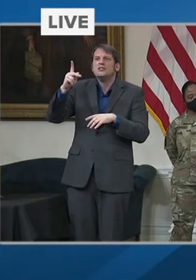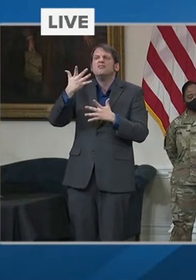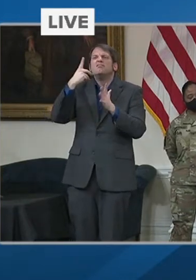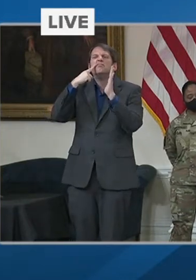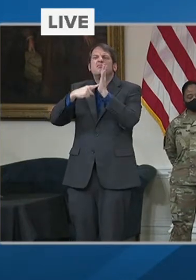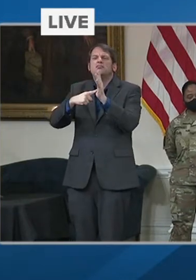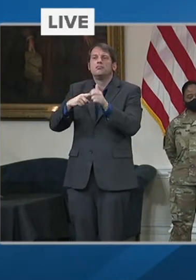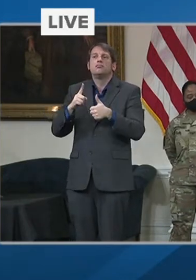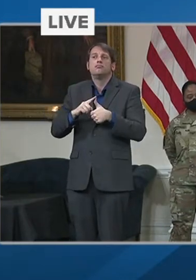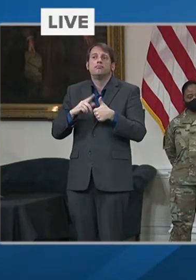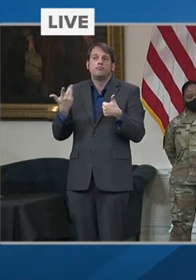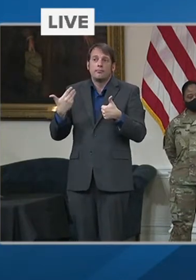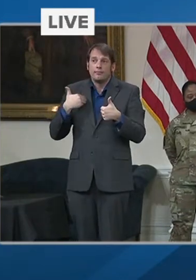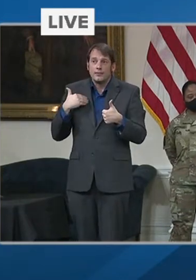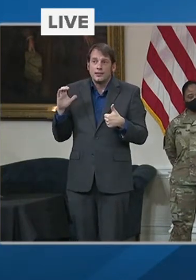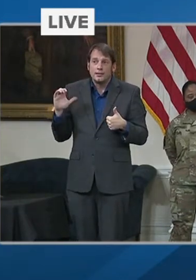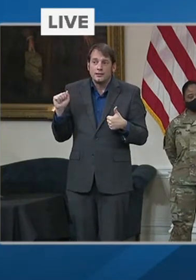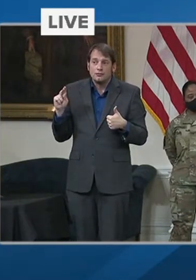in active treatment,